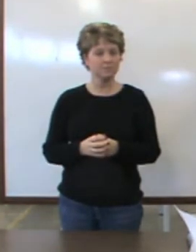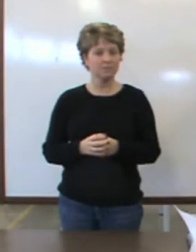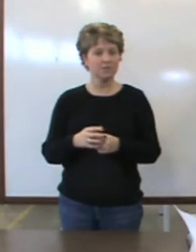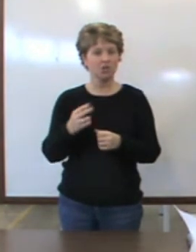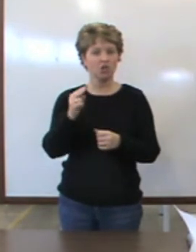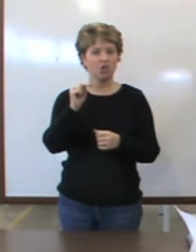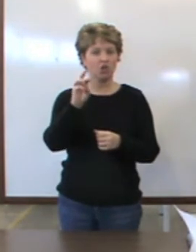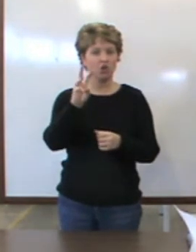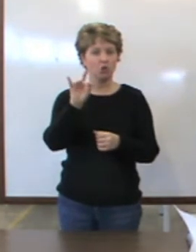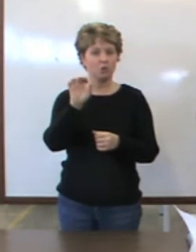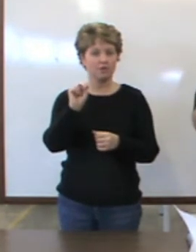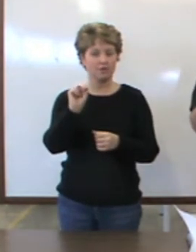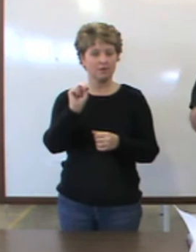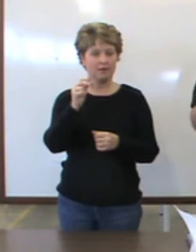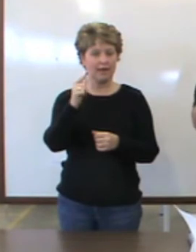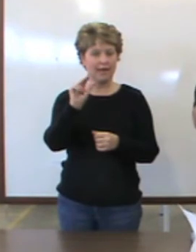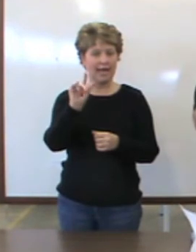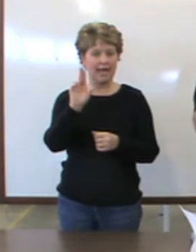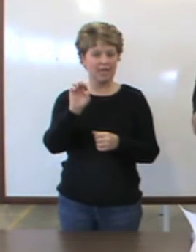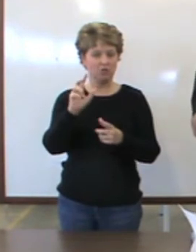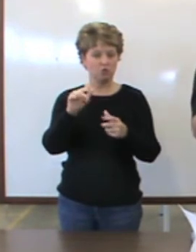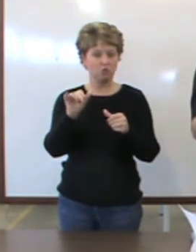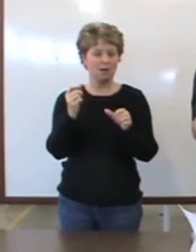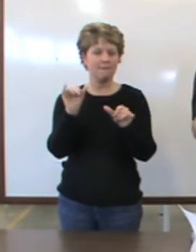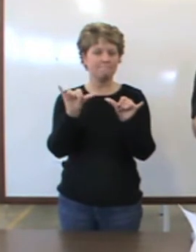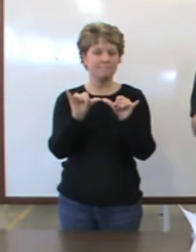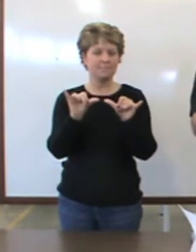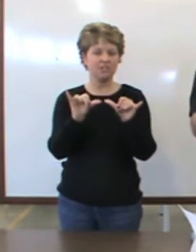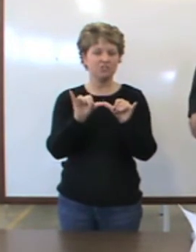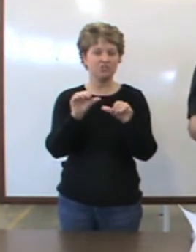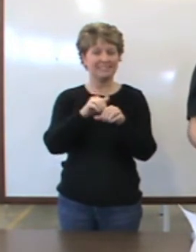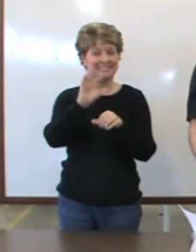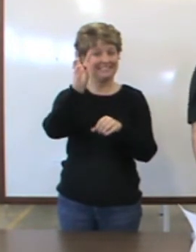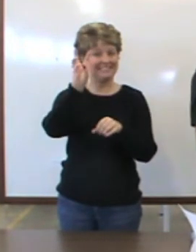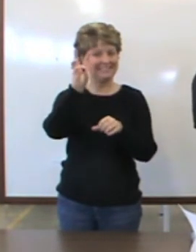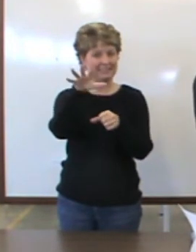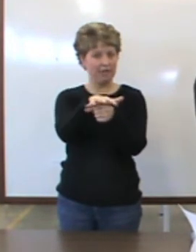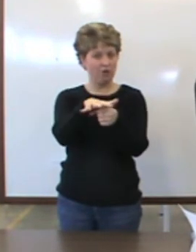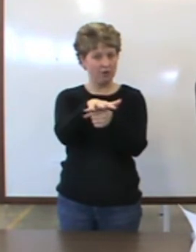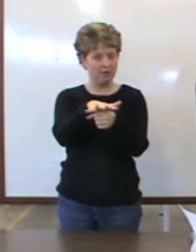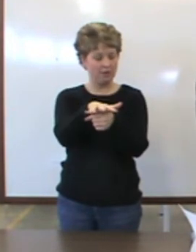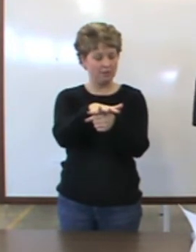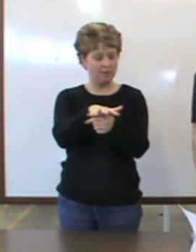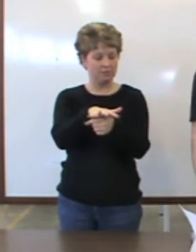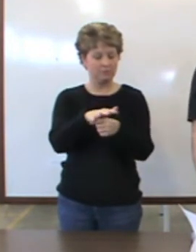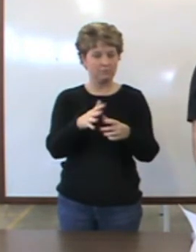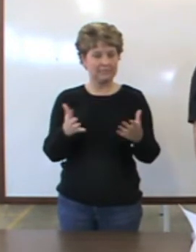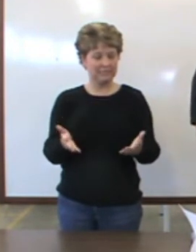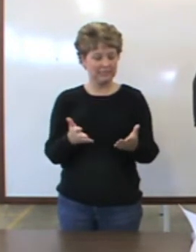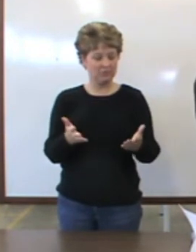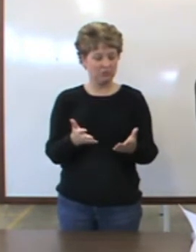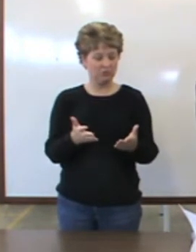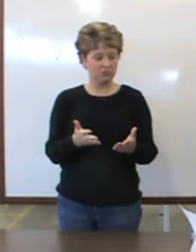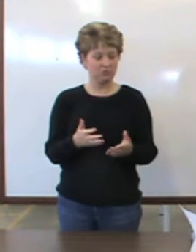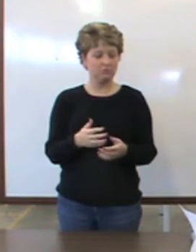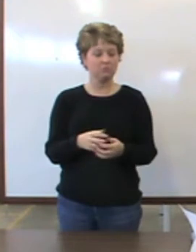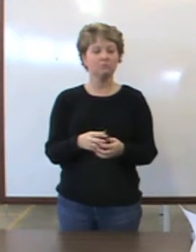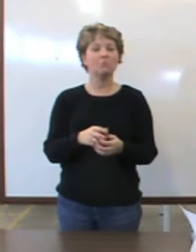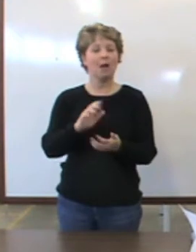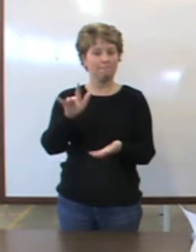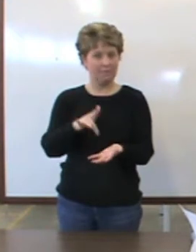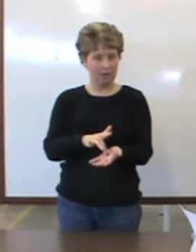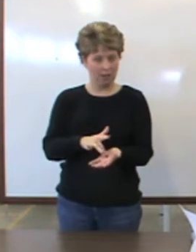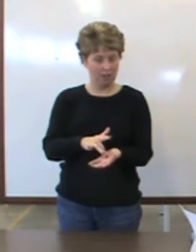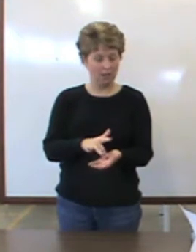the Newton gauge. You want to measure in 6 areas. Start here, in